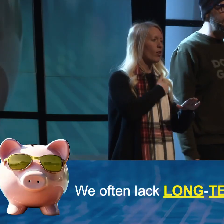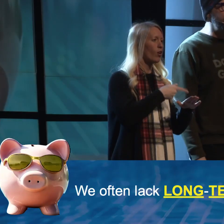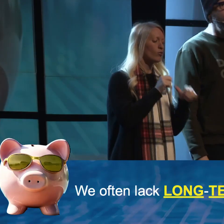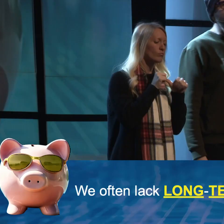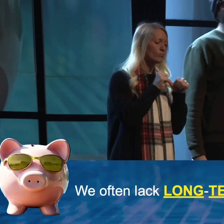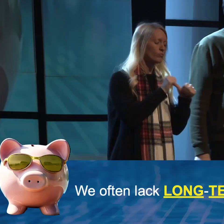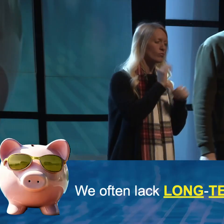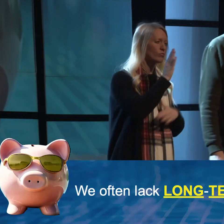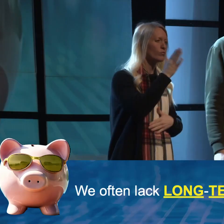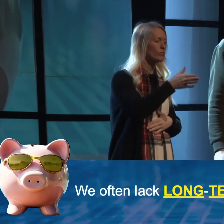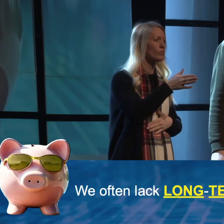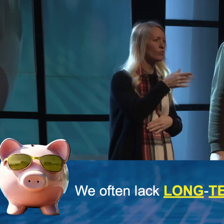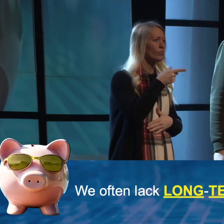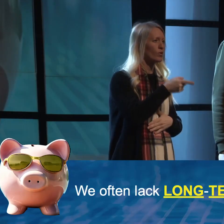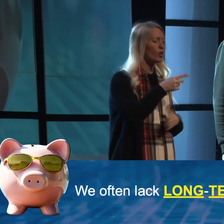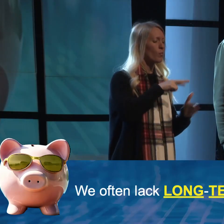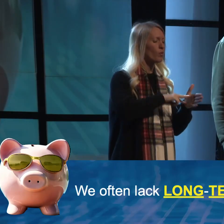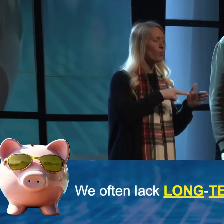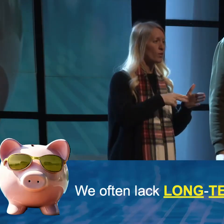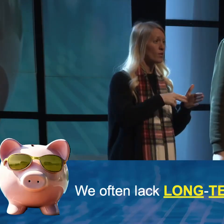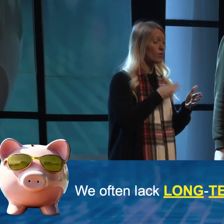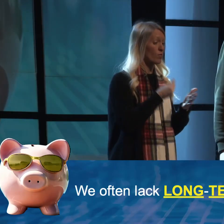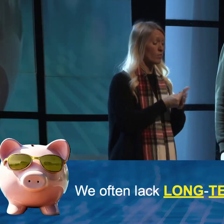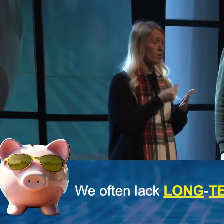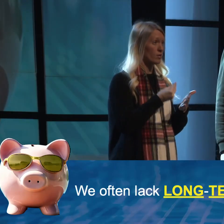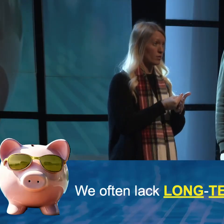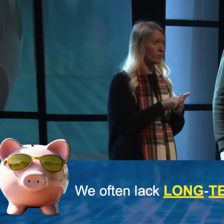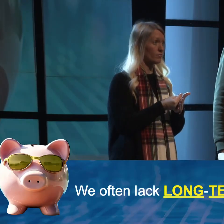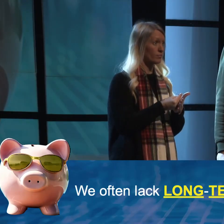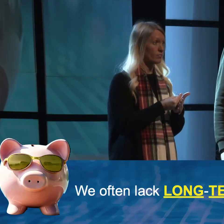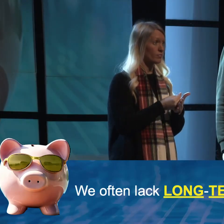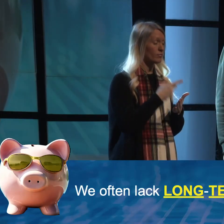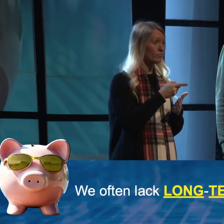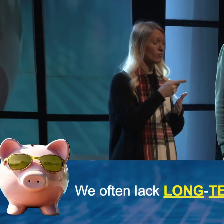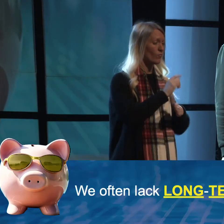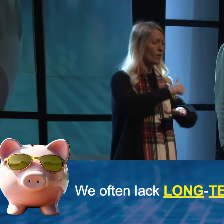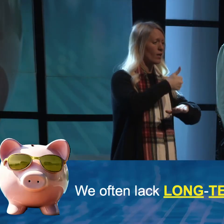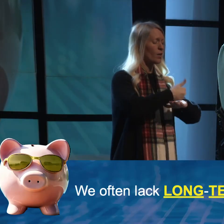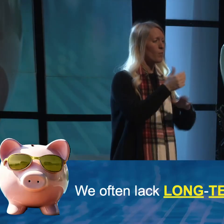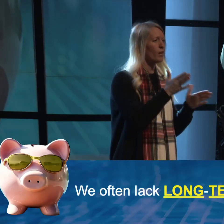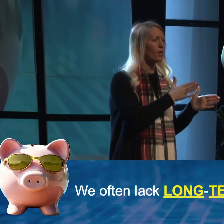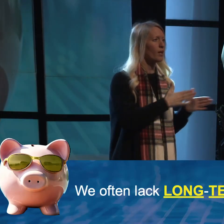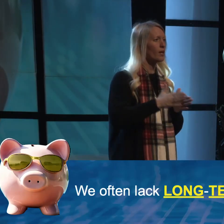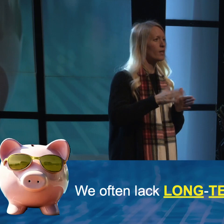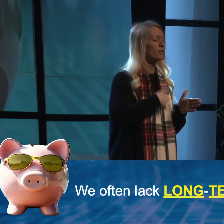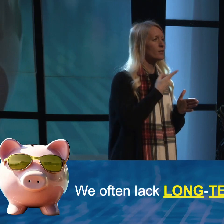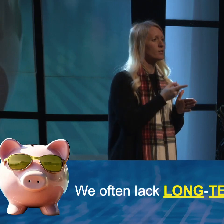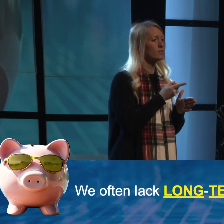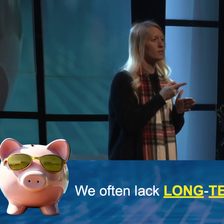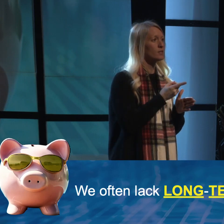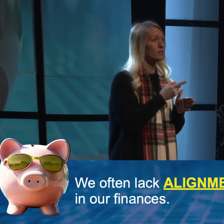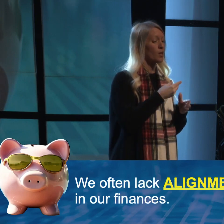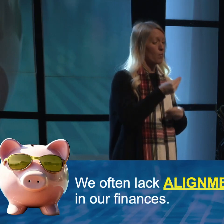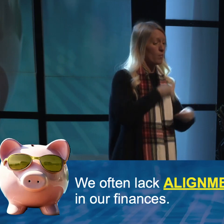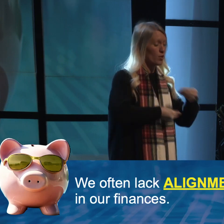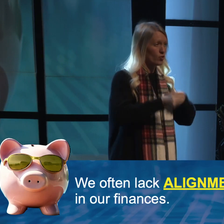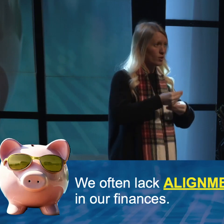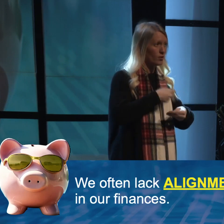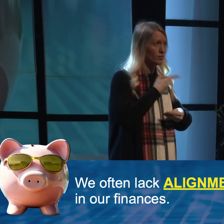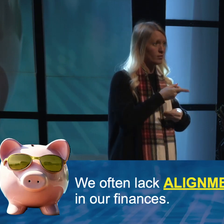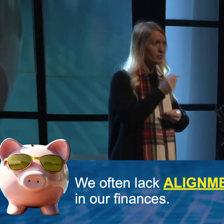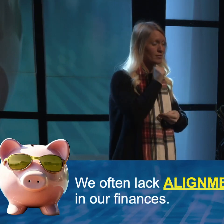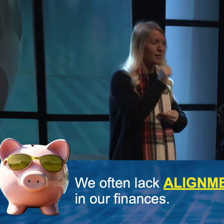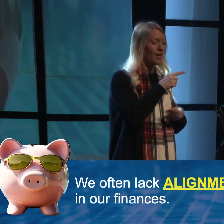in our finances, we are going to create a budget that at the end of the day, oftentimes isn't in alignment with the core values